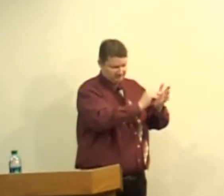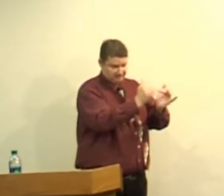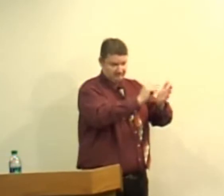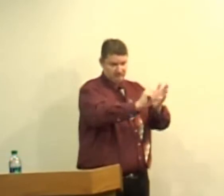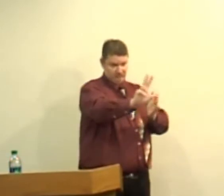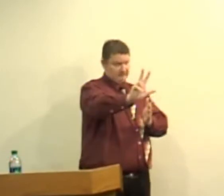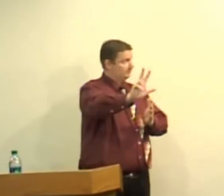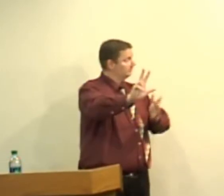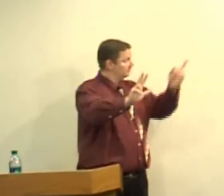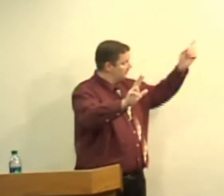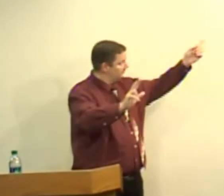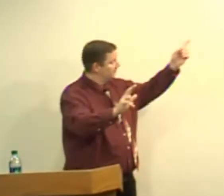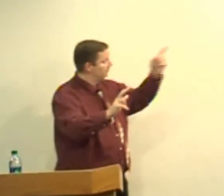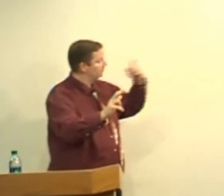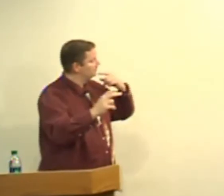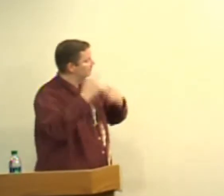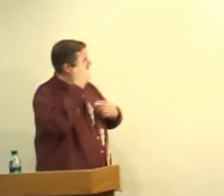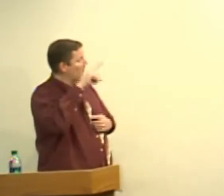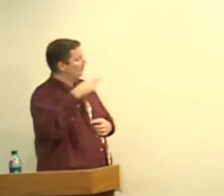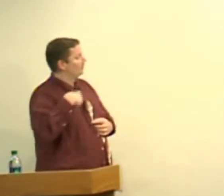Now, in this verse here, in verse 3, it says,